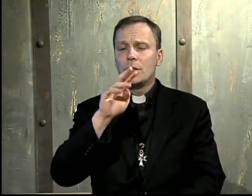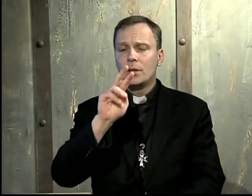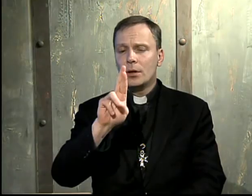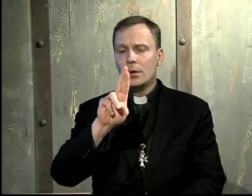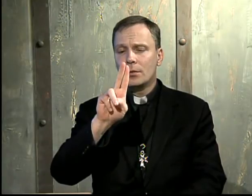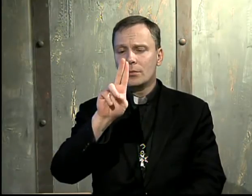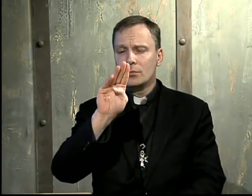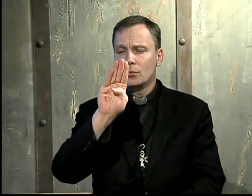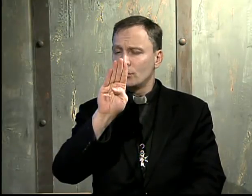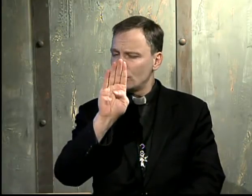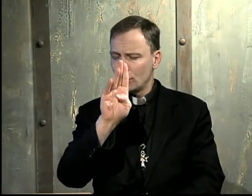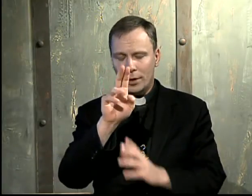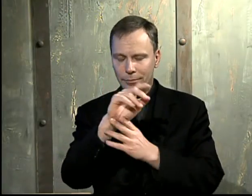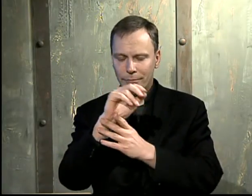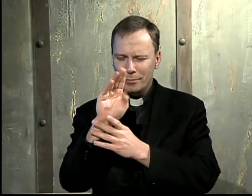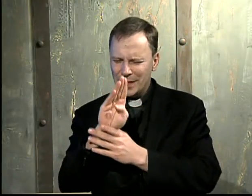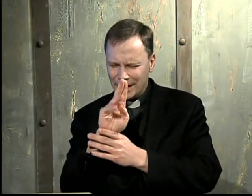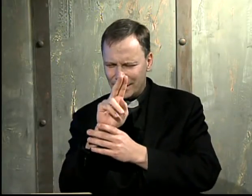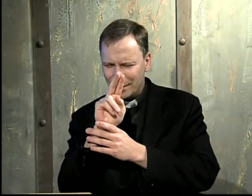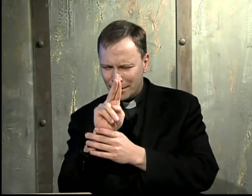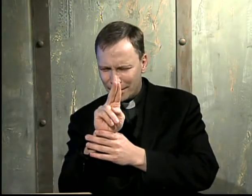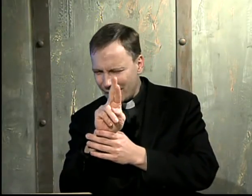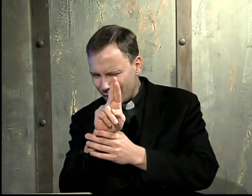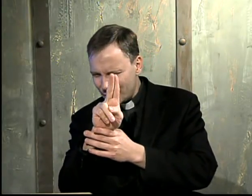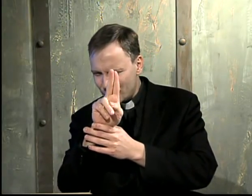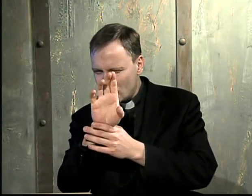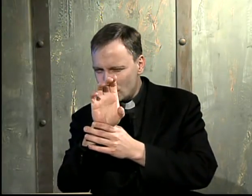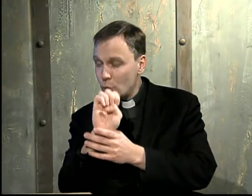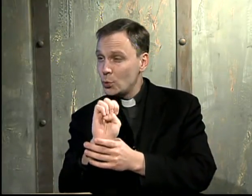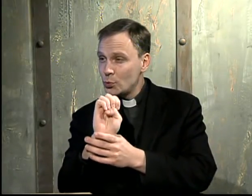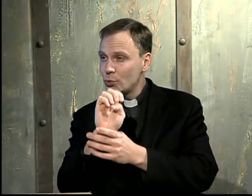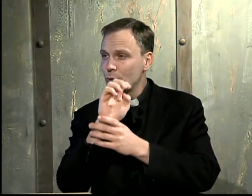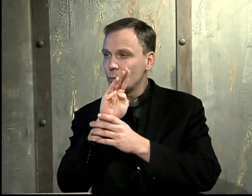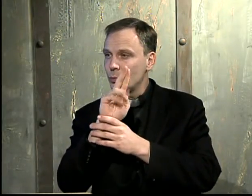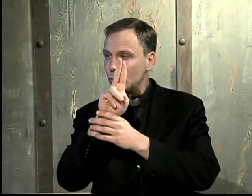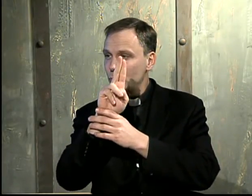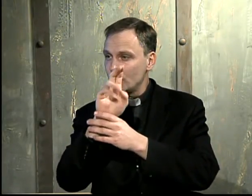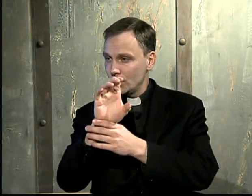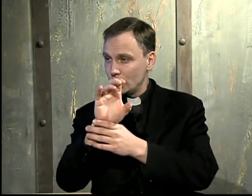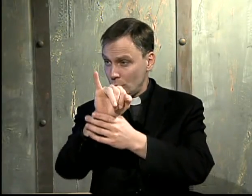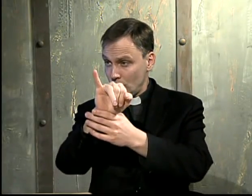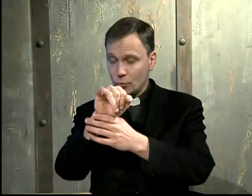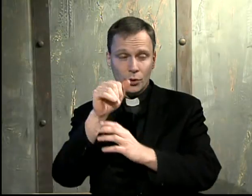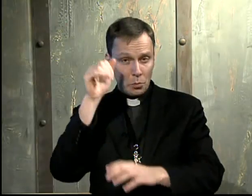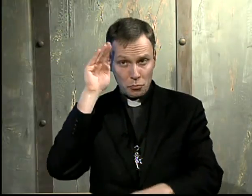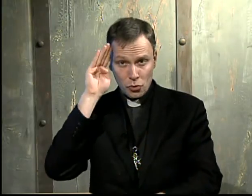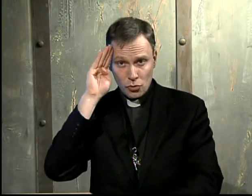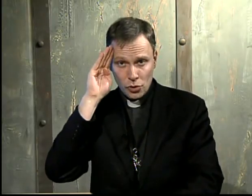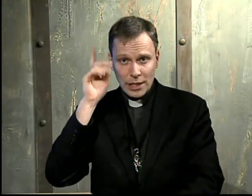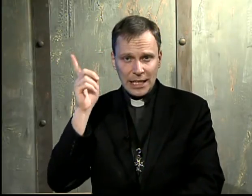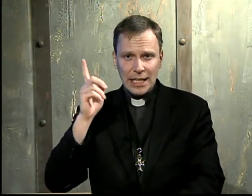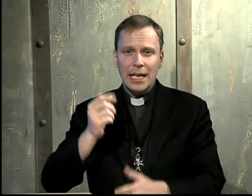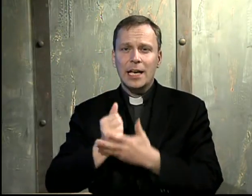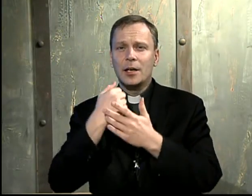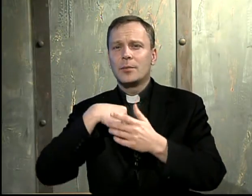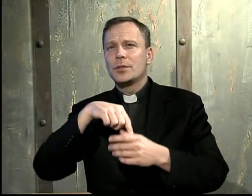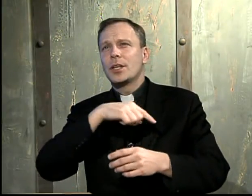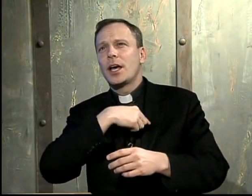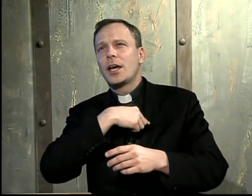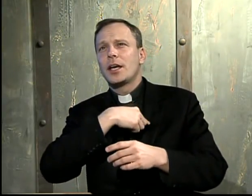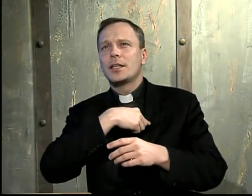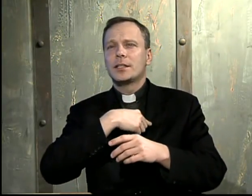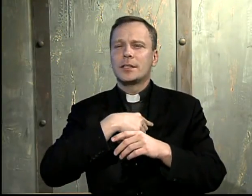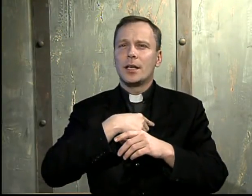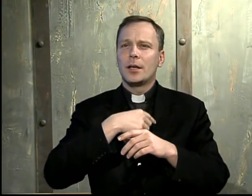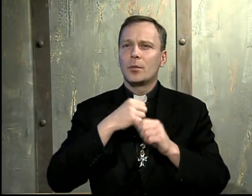There's a deaf man in the community named Bruce Bucci,